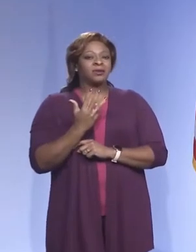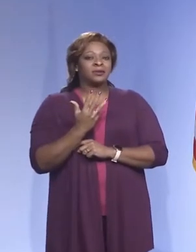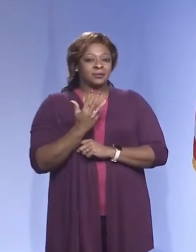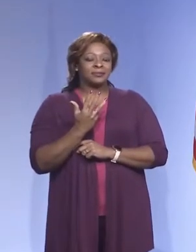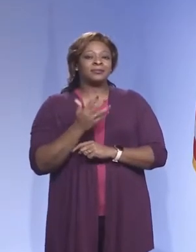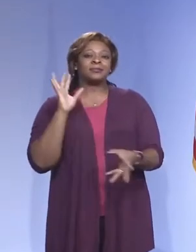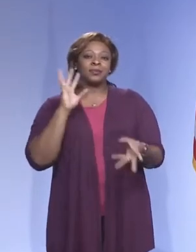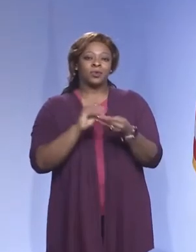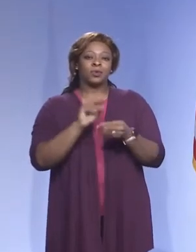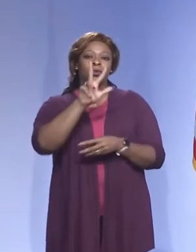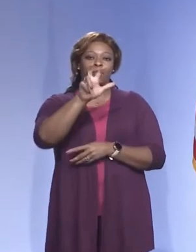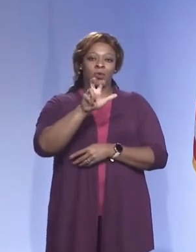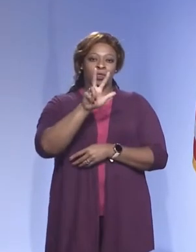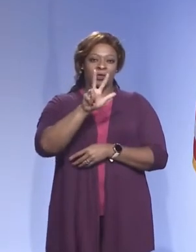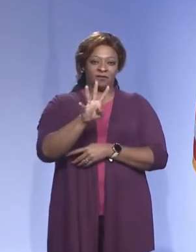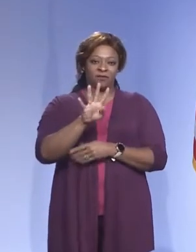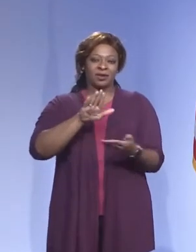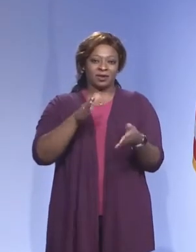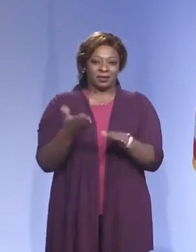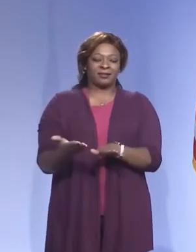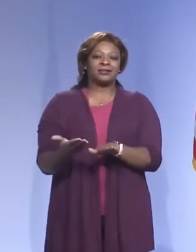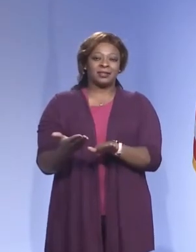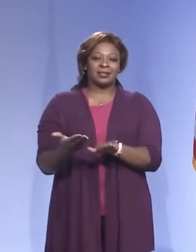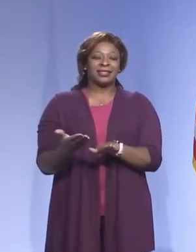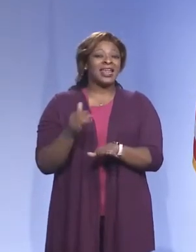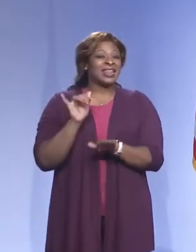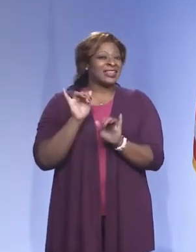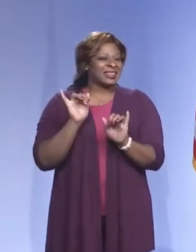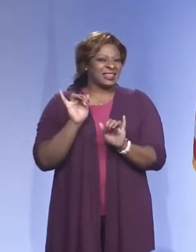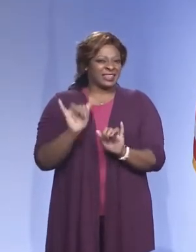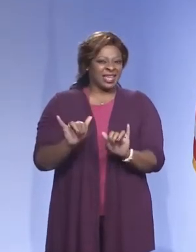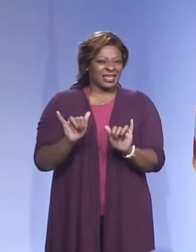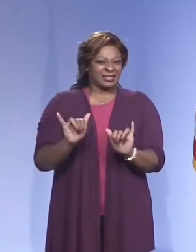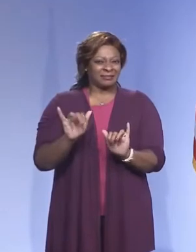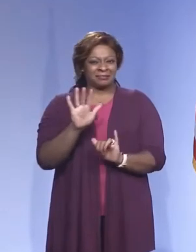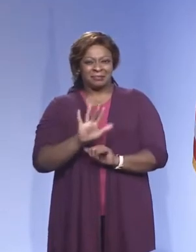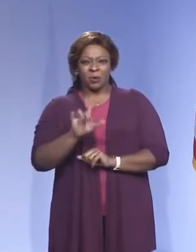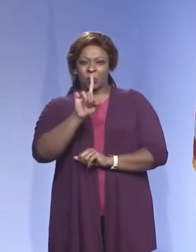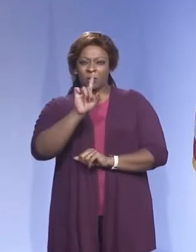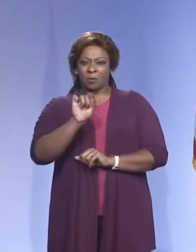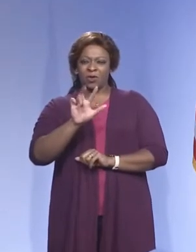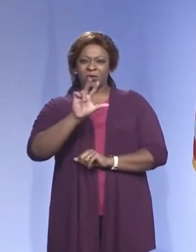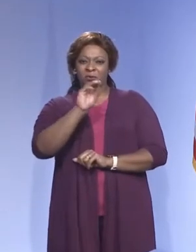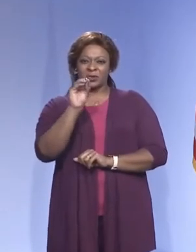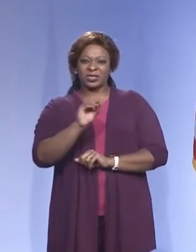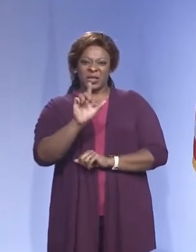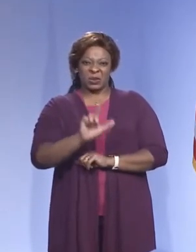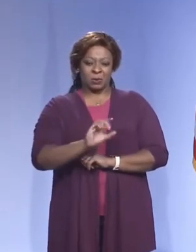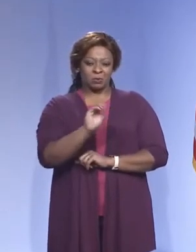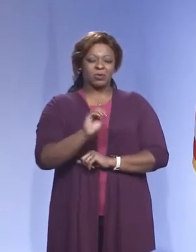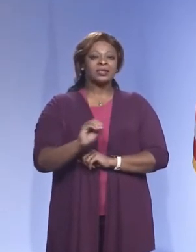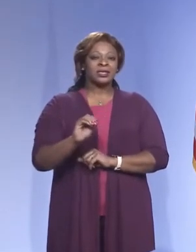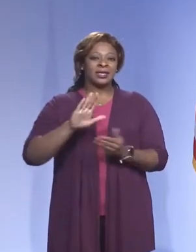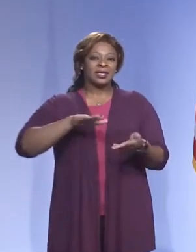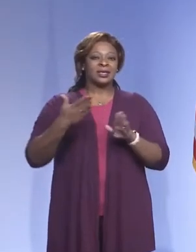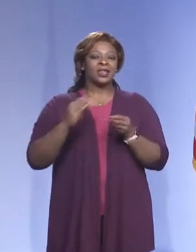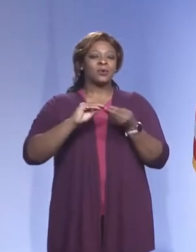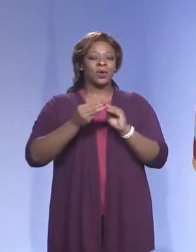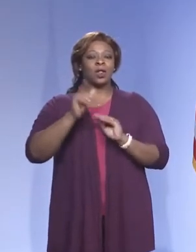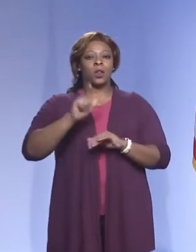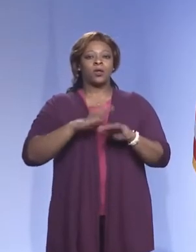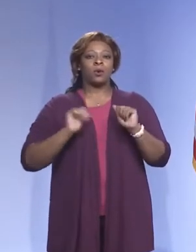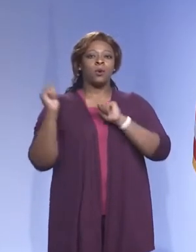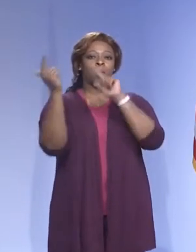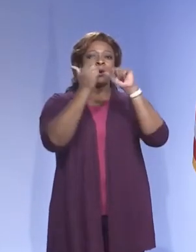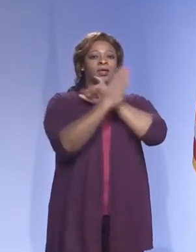had 334 deaths, but that still is about a 1.3% death rate, which is lower than the rest